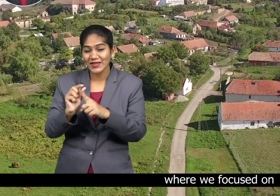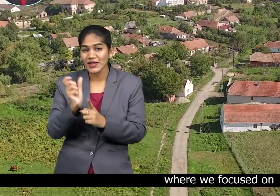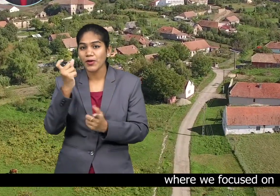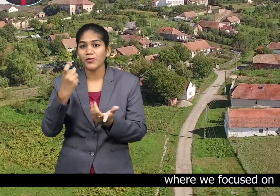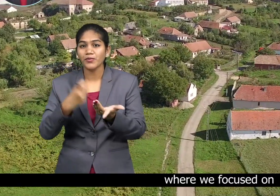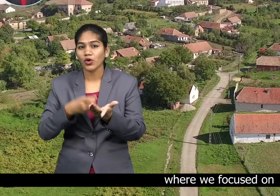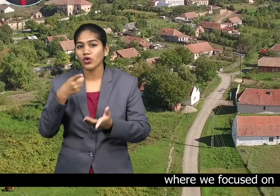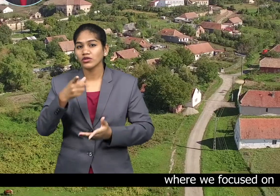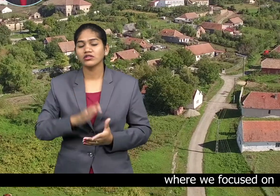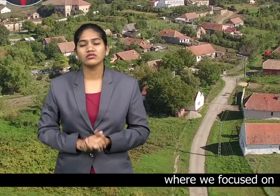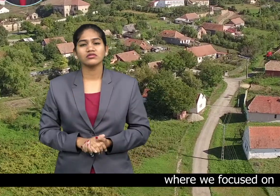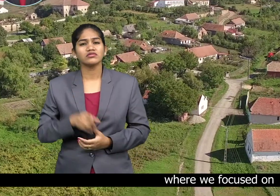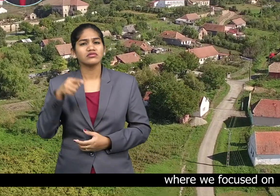on